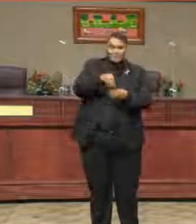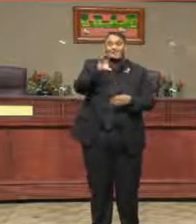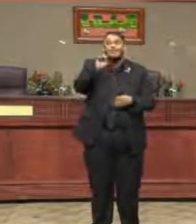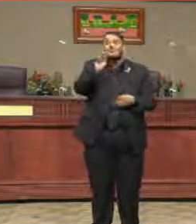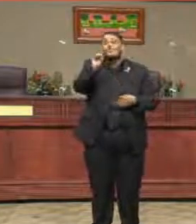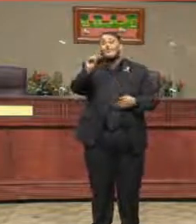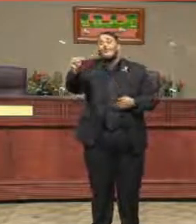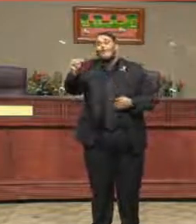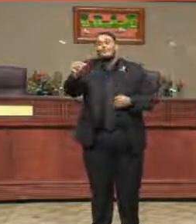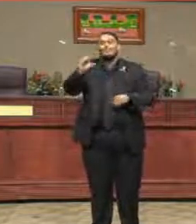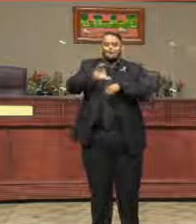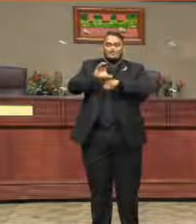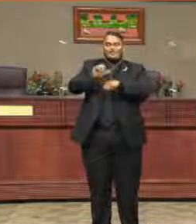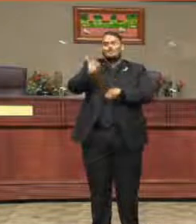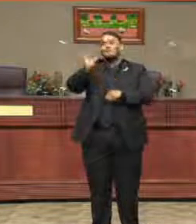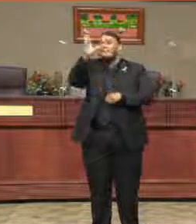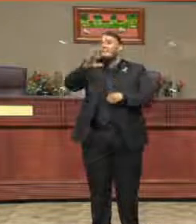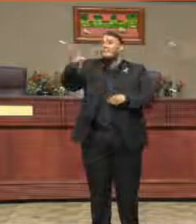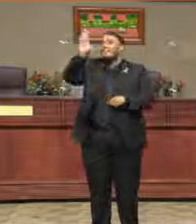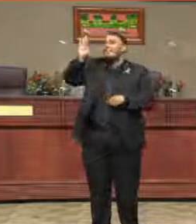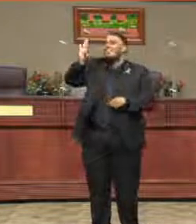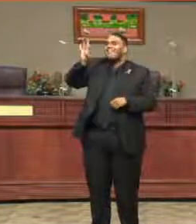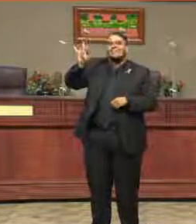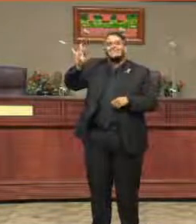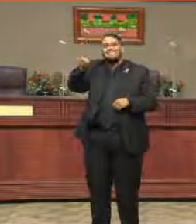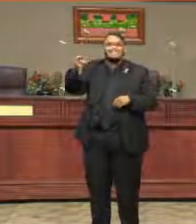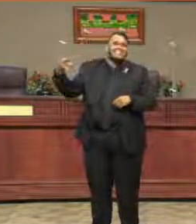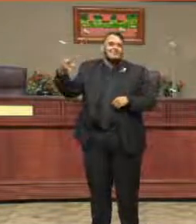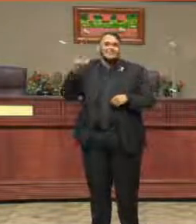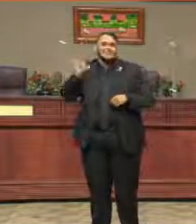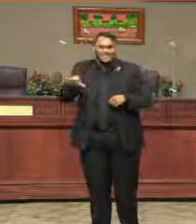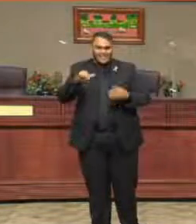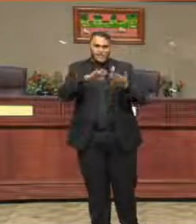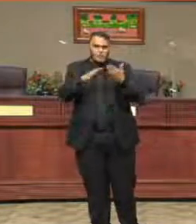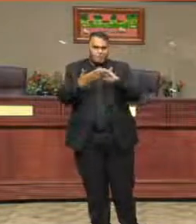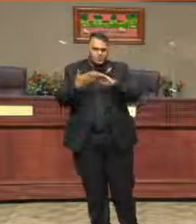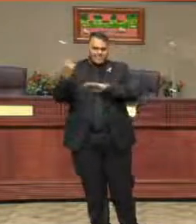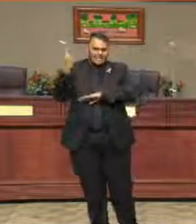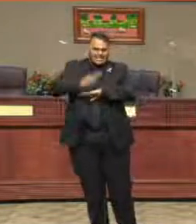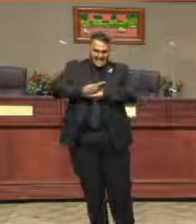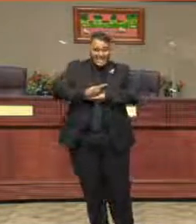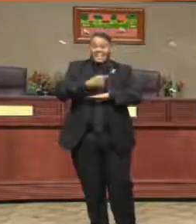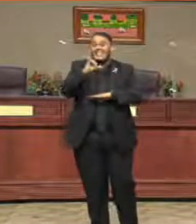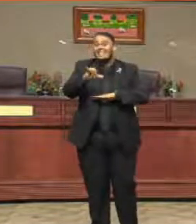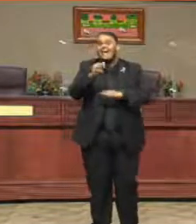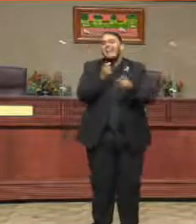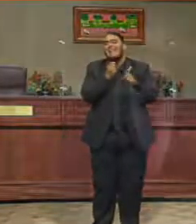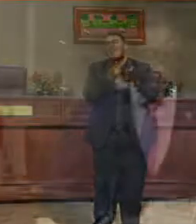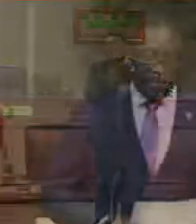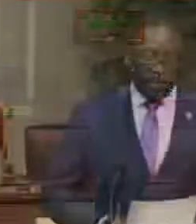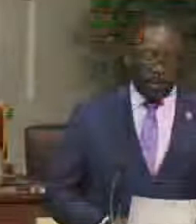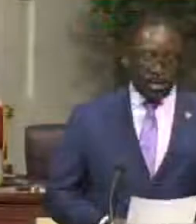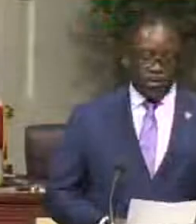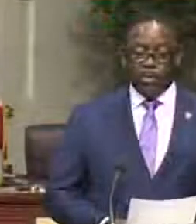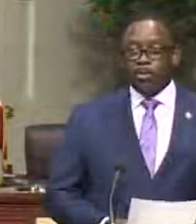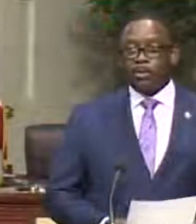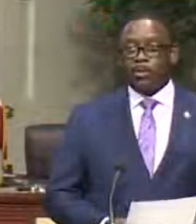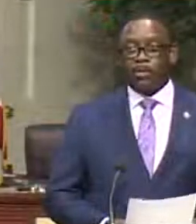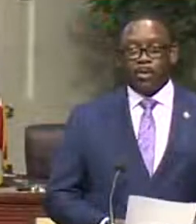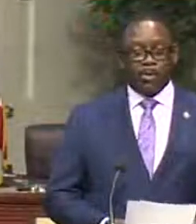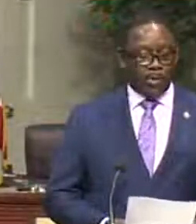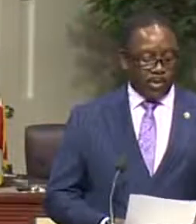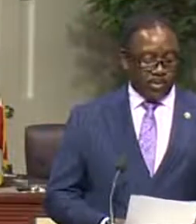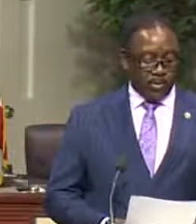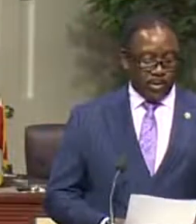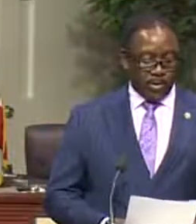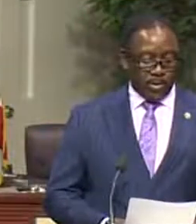97th Annual State Convention Community Day. The annual state convention begins tonight, and we wish them